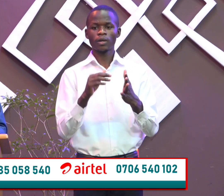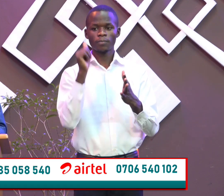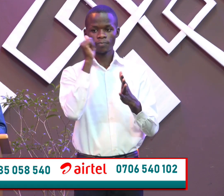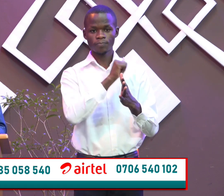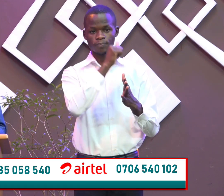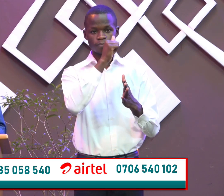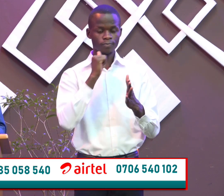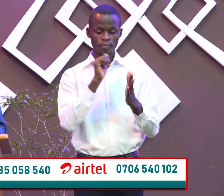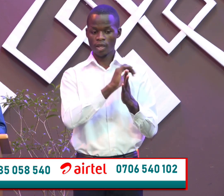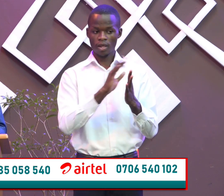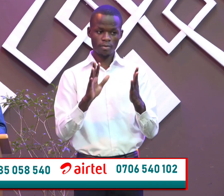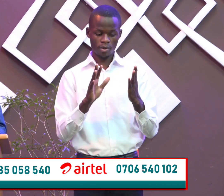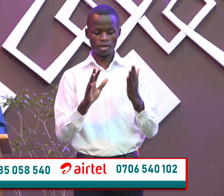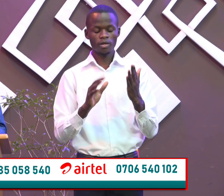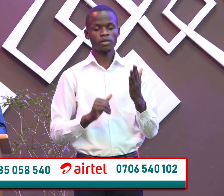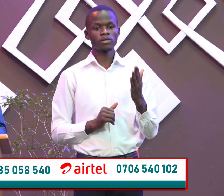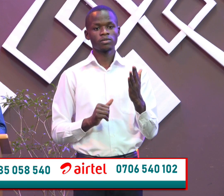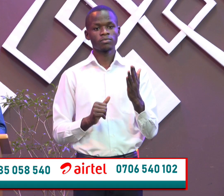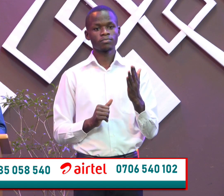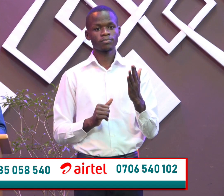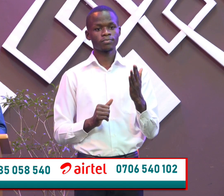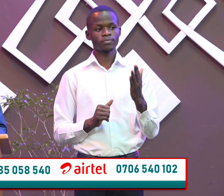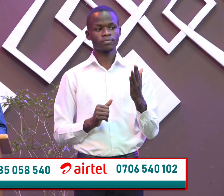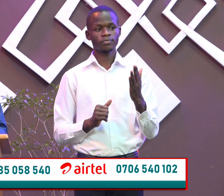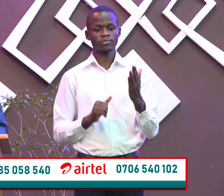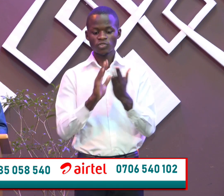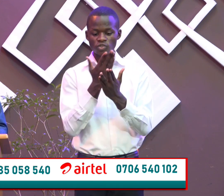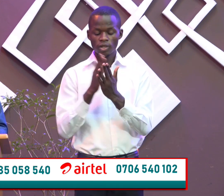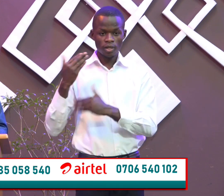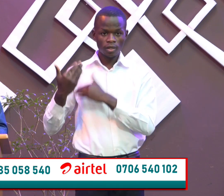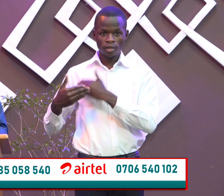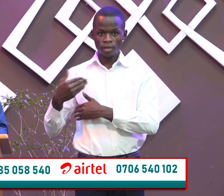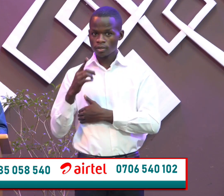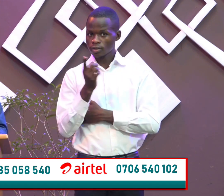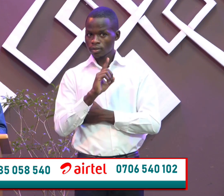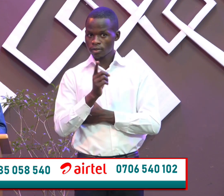pin number yange. Tojibulira neighbor wo.